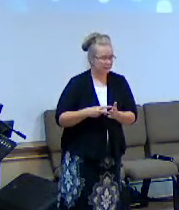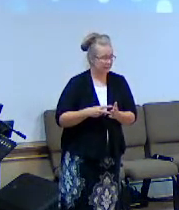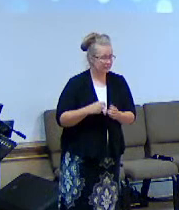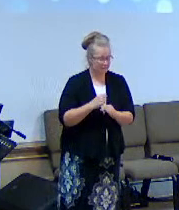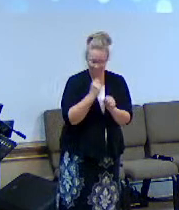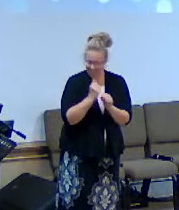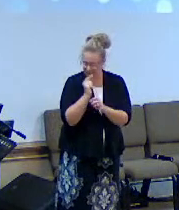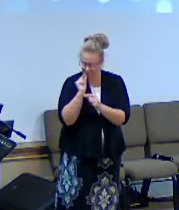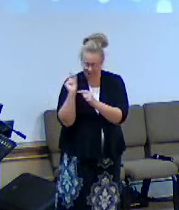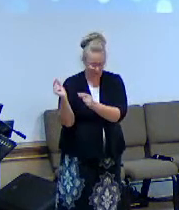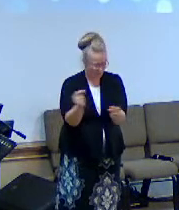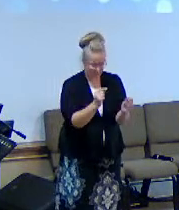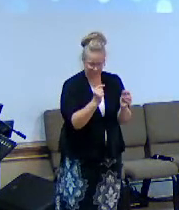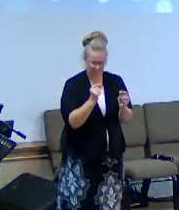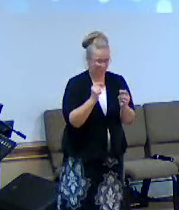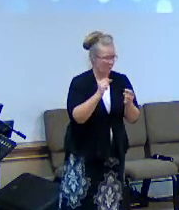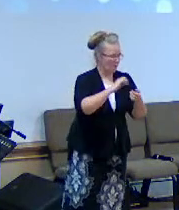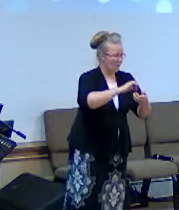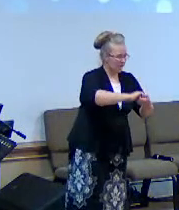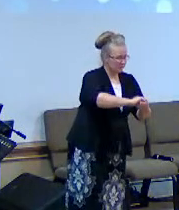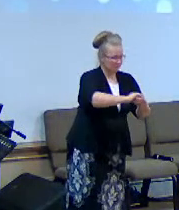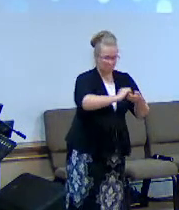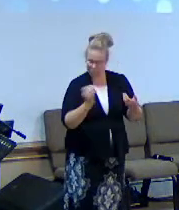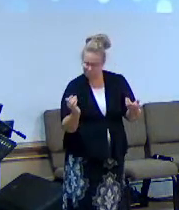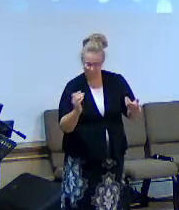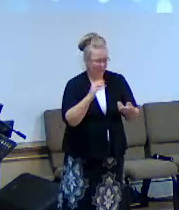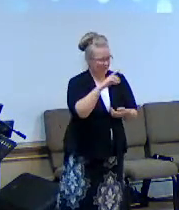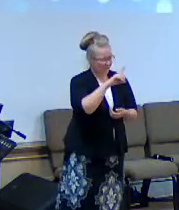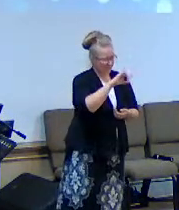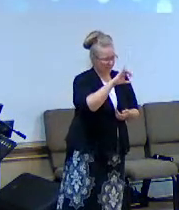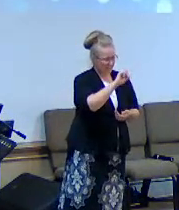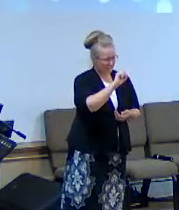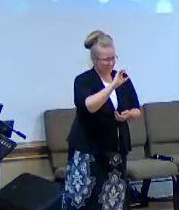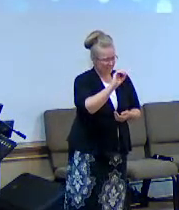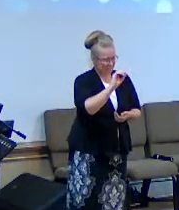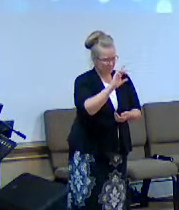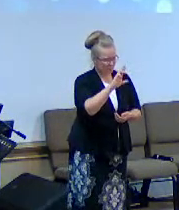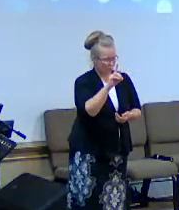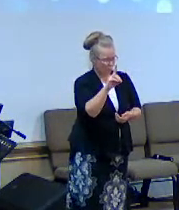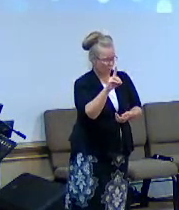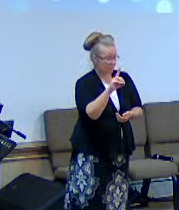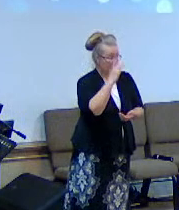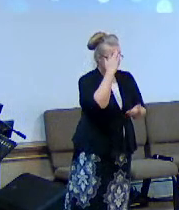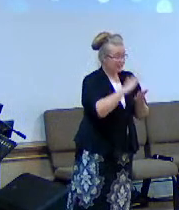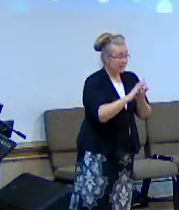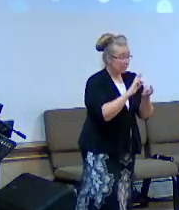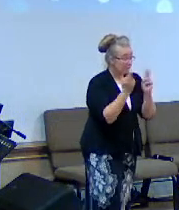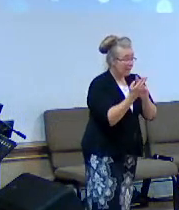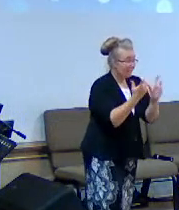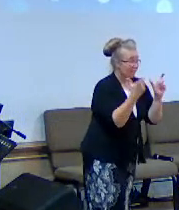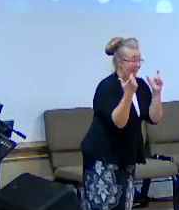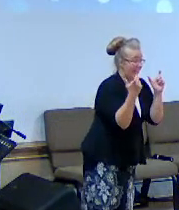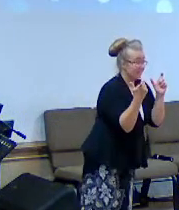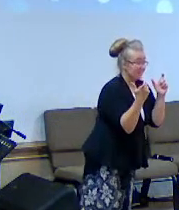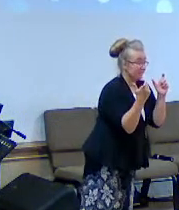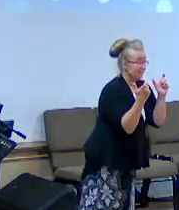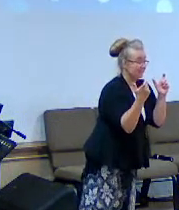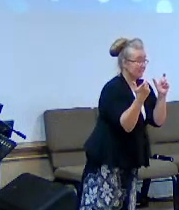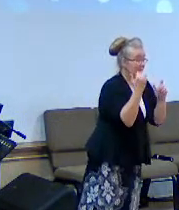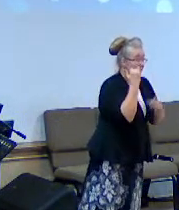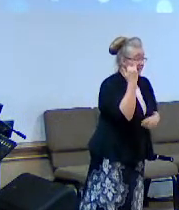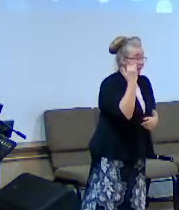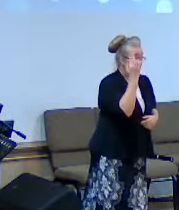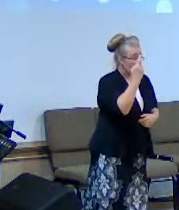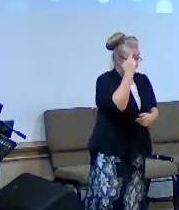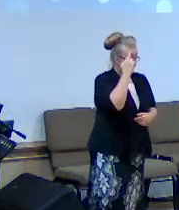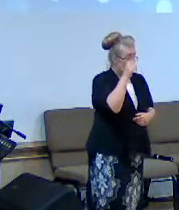that gossip or that discord or that situation. You want to know why I believe in repenting as quick as possible? If you